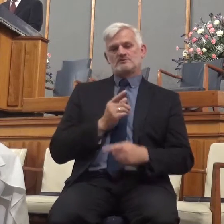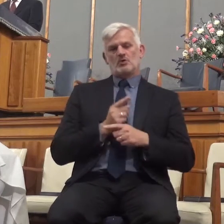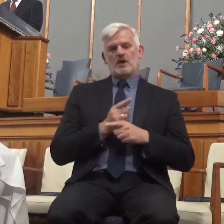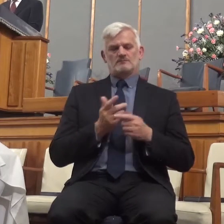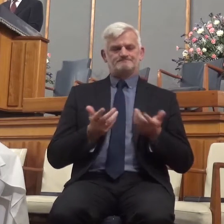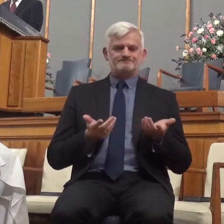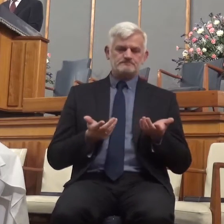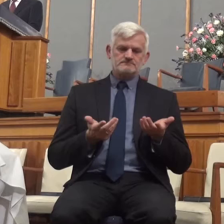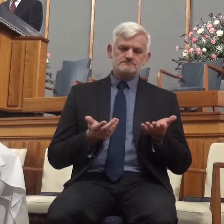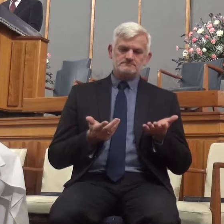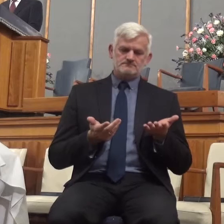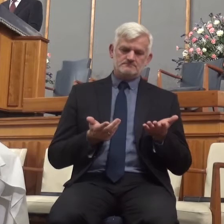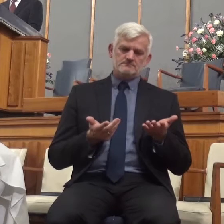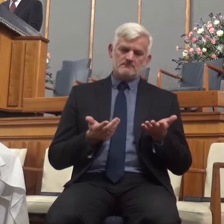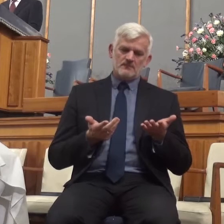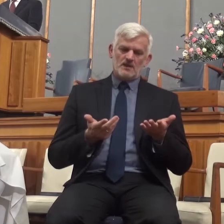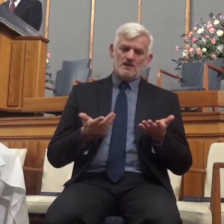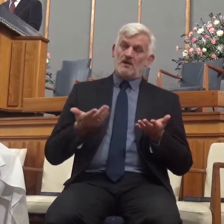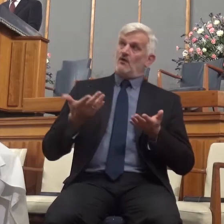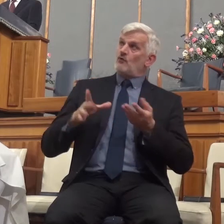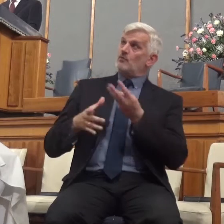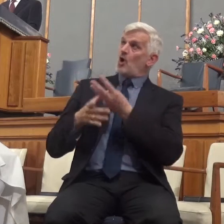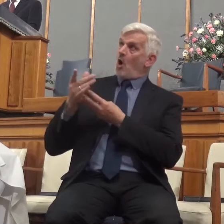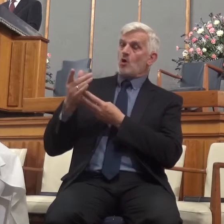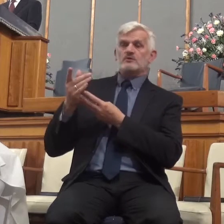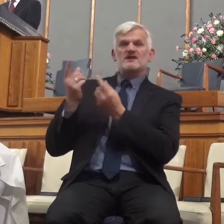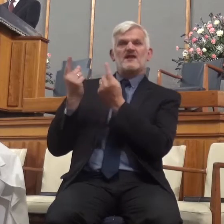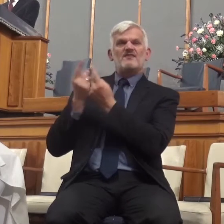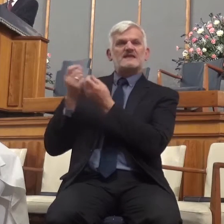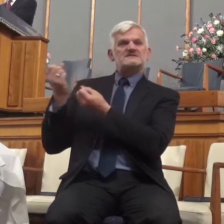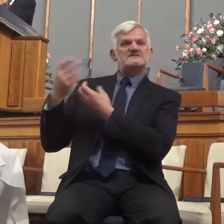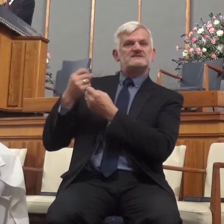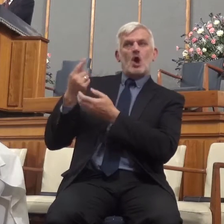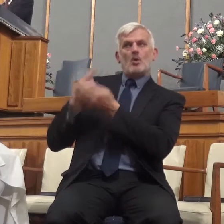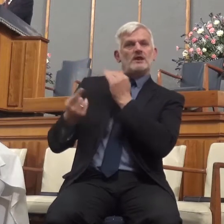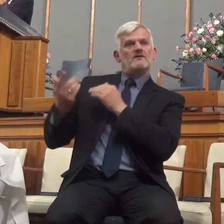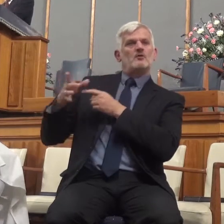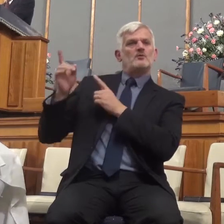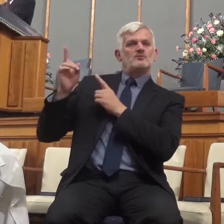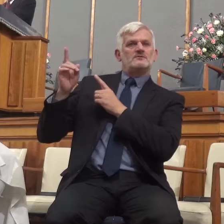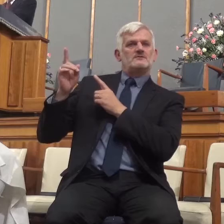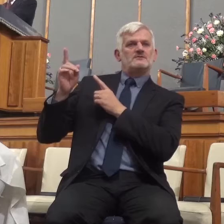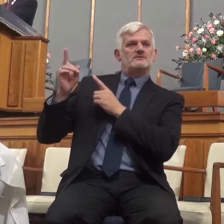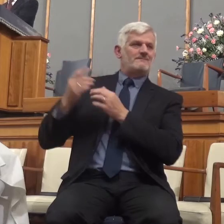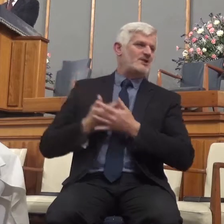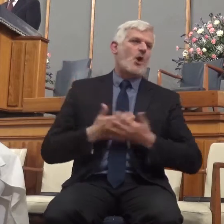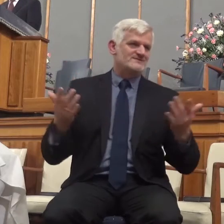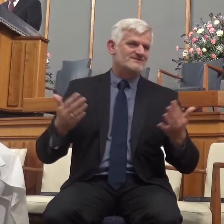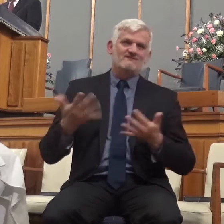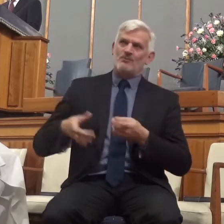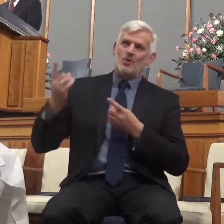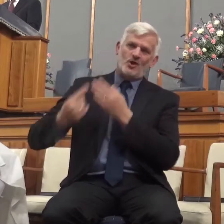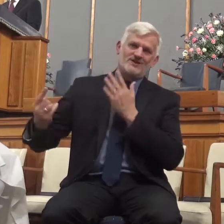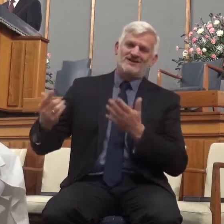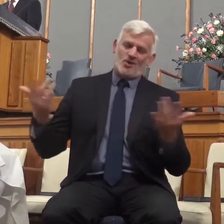that come only from God. There are so many things that come only